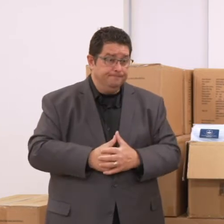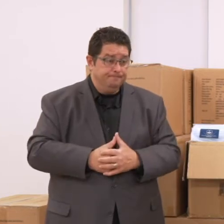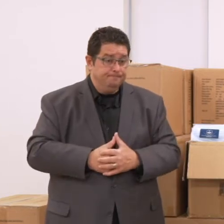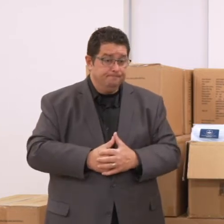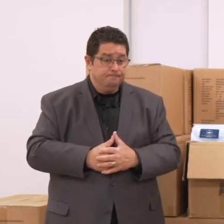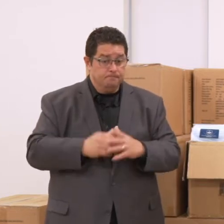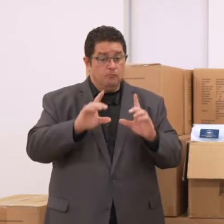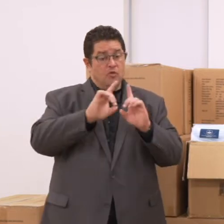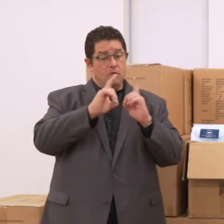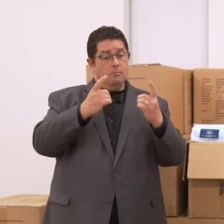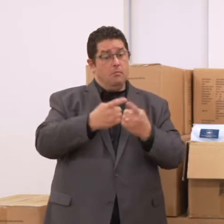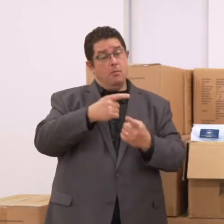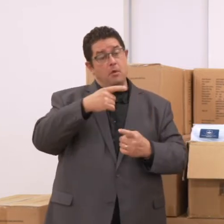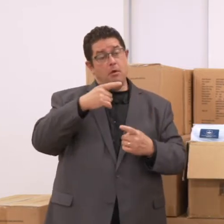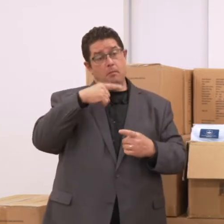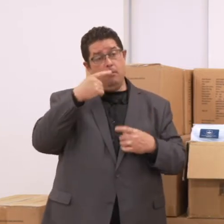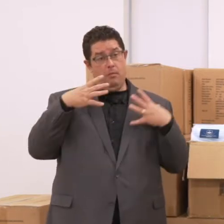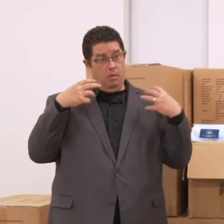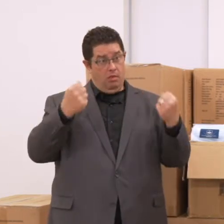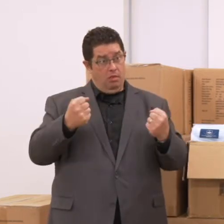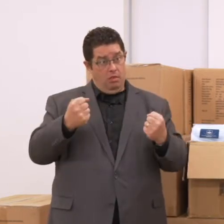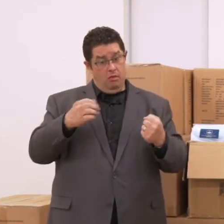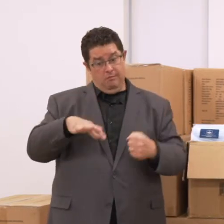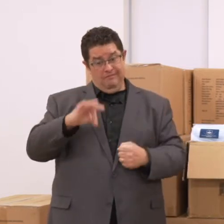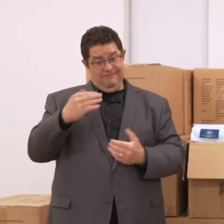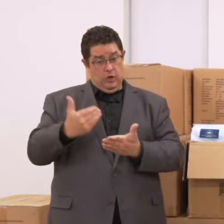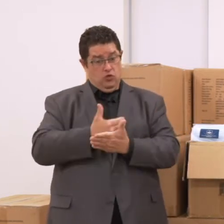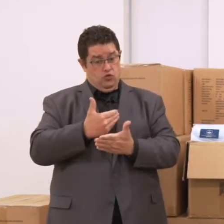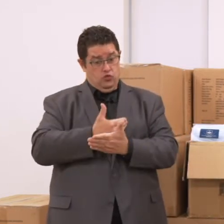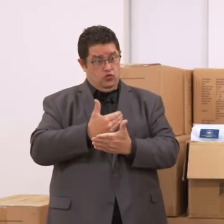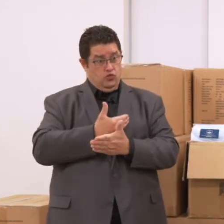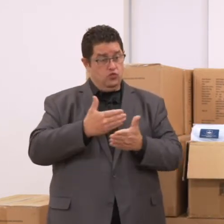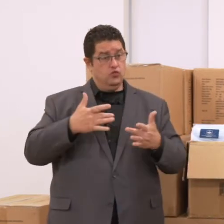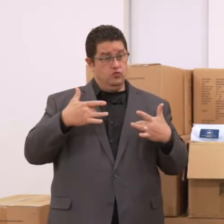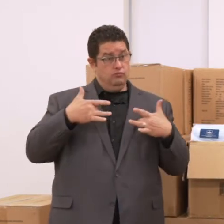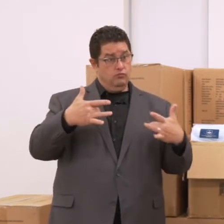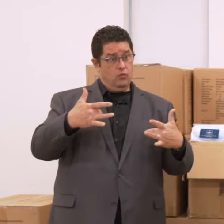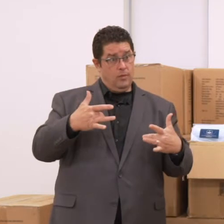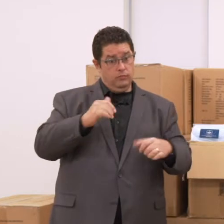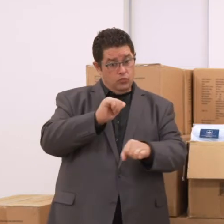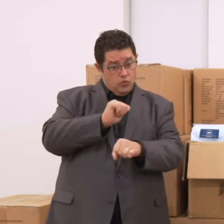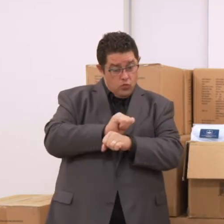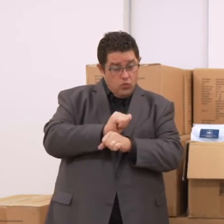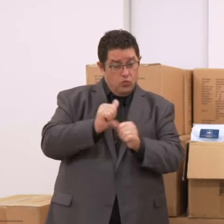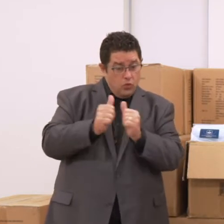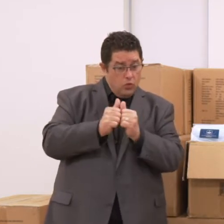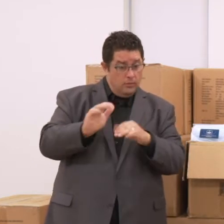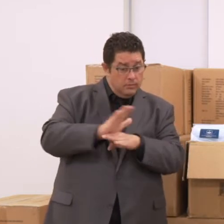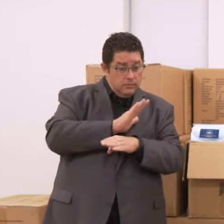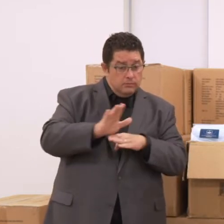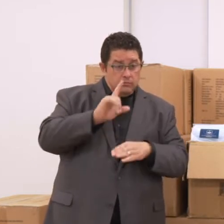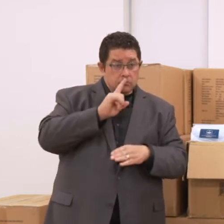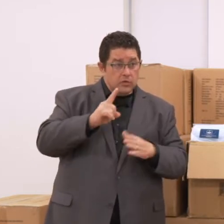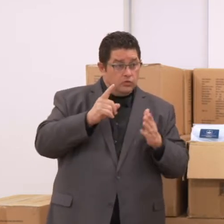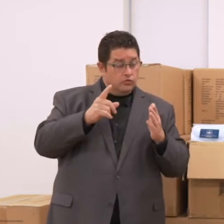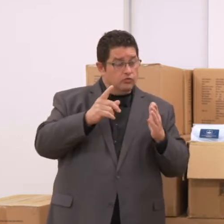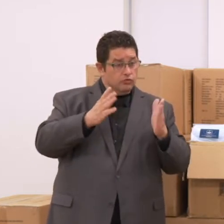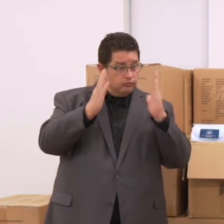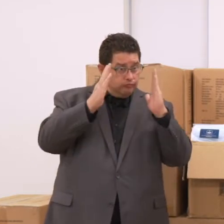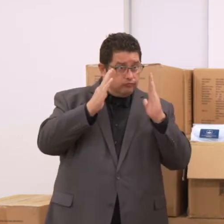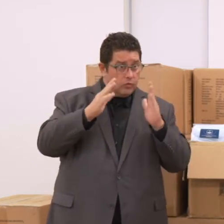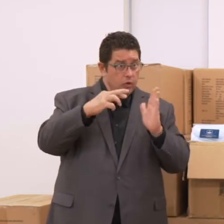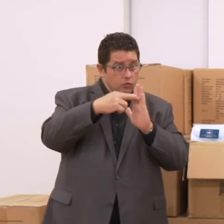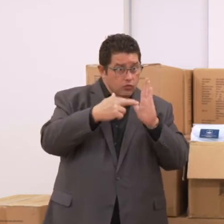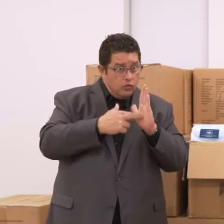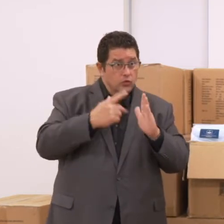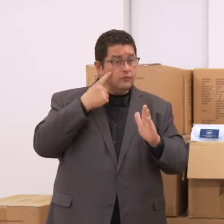the Department of Public Health will be finding new ways to work with businesses to make sure they're following the rules, and for the